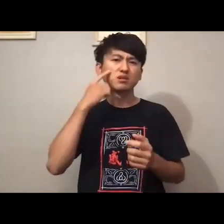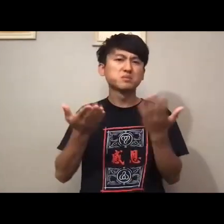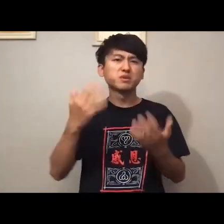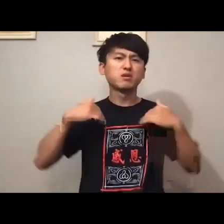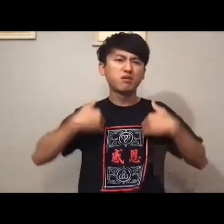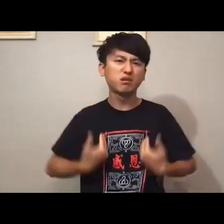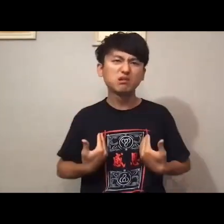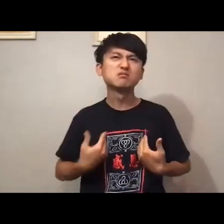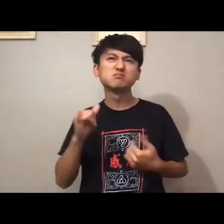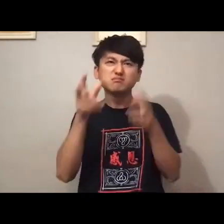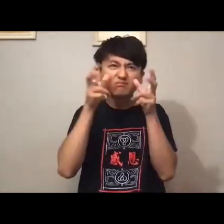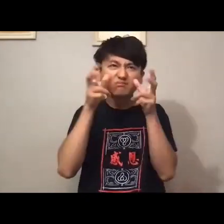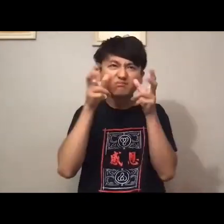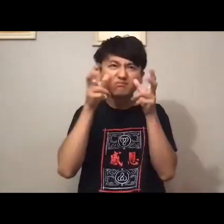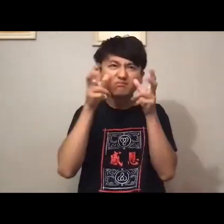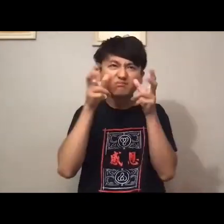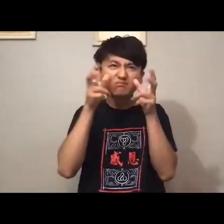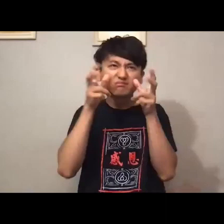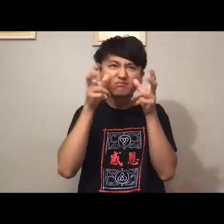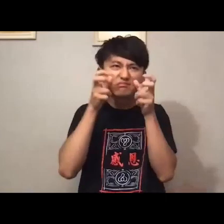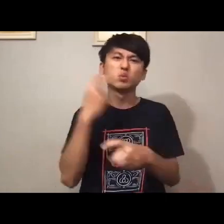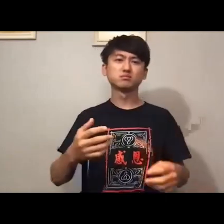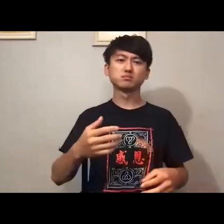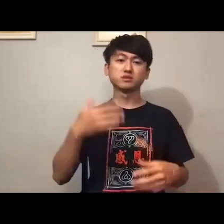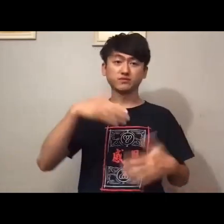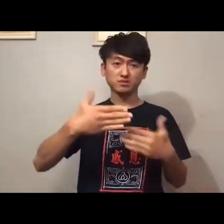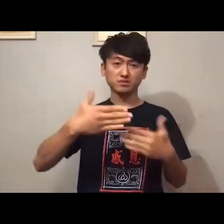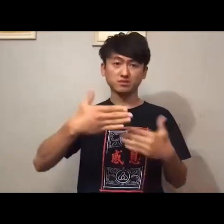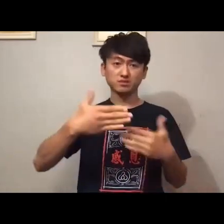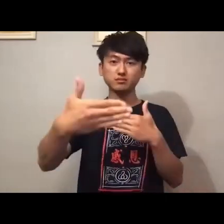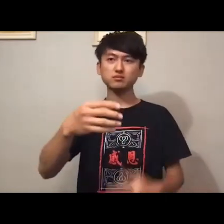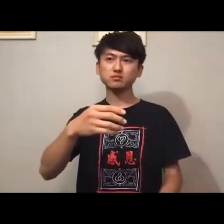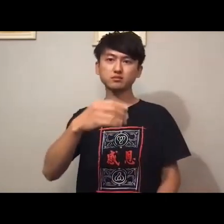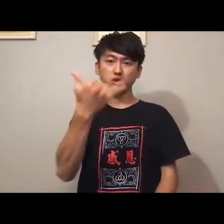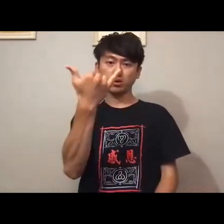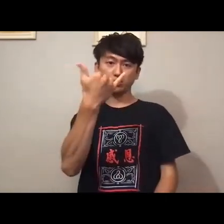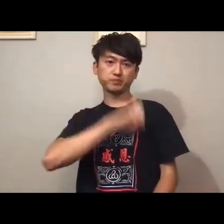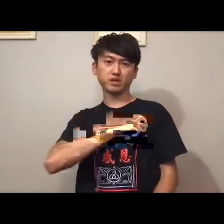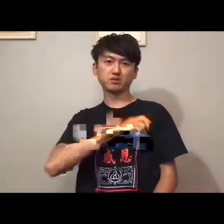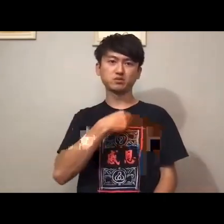able to see that, but it was very tiring. It was fatiguing.